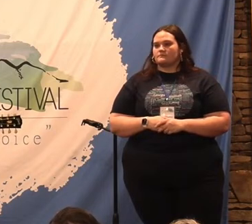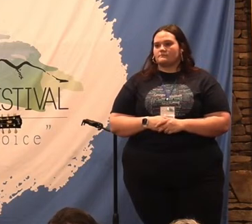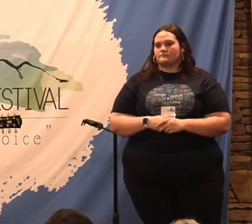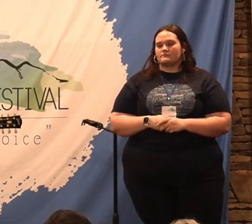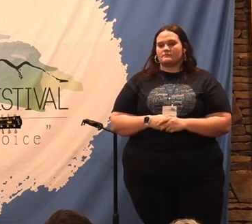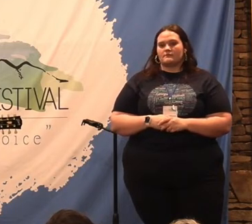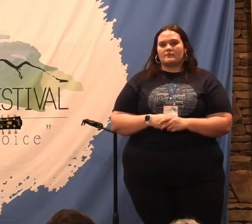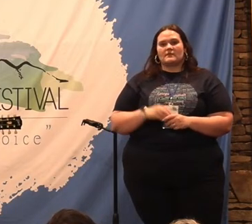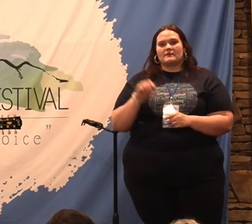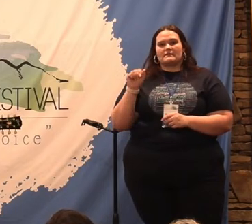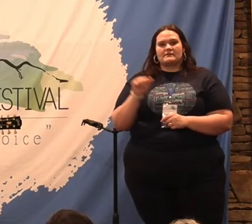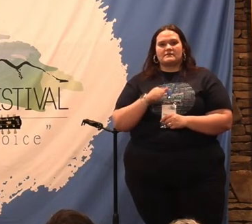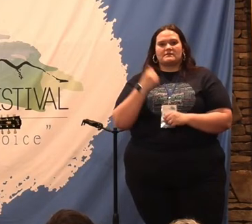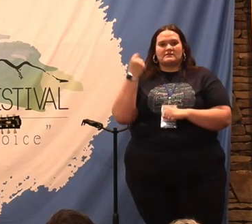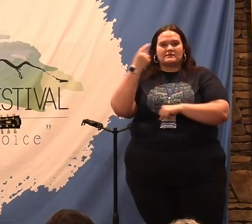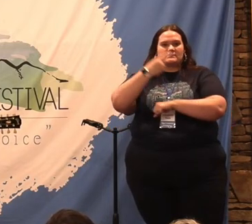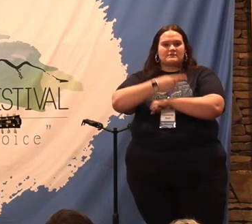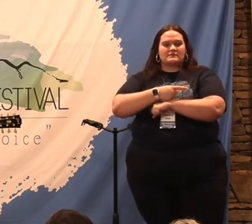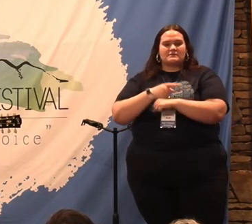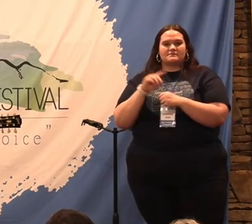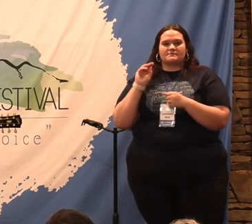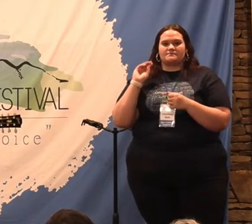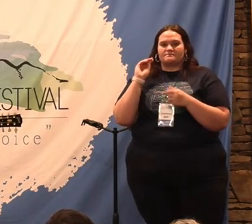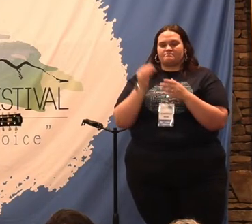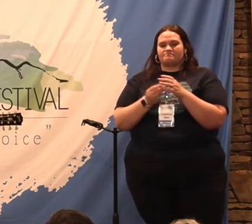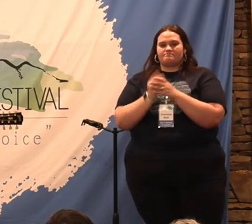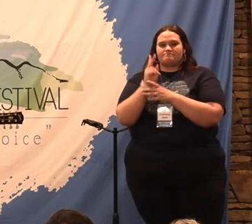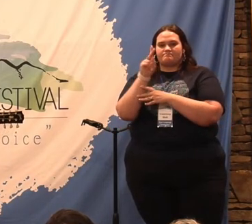Any day the kudzu vines